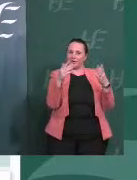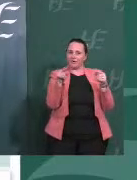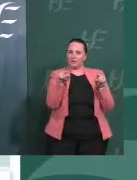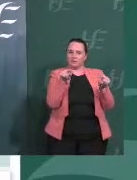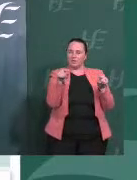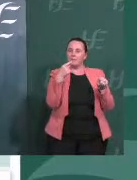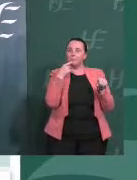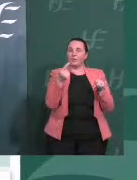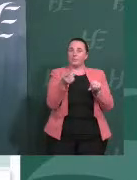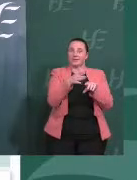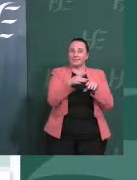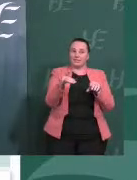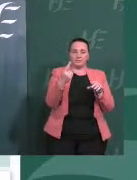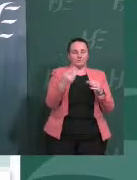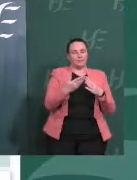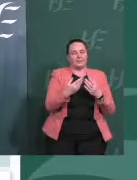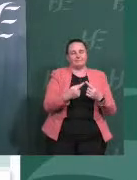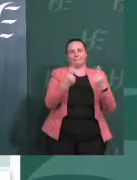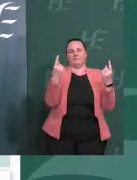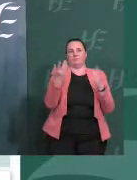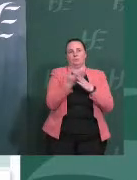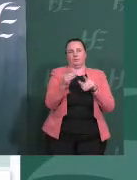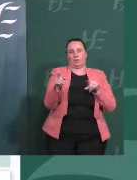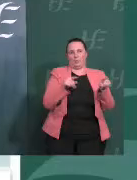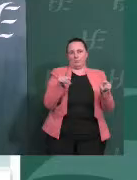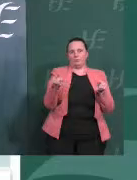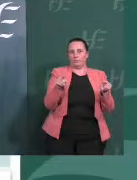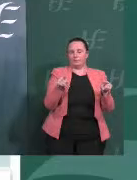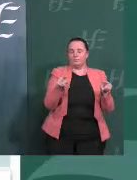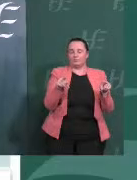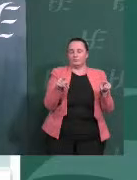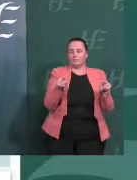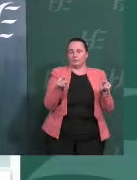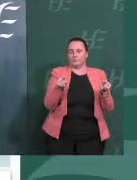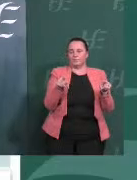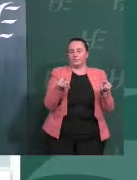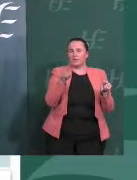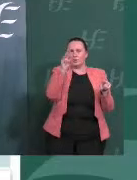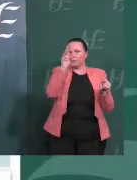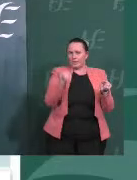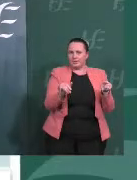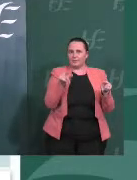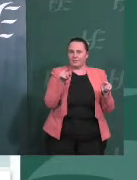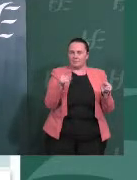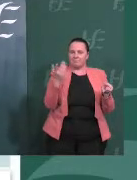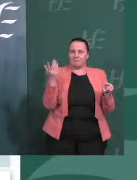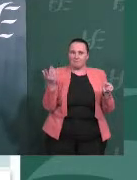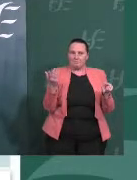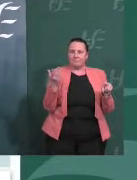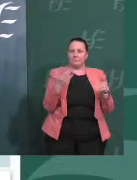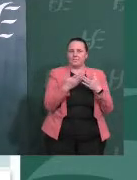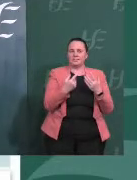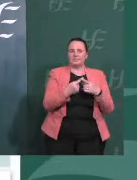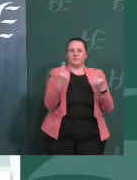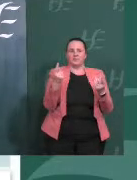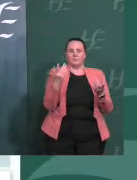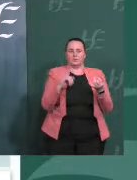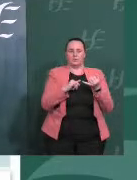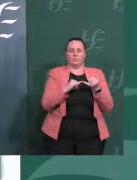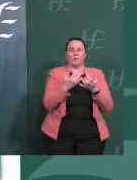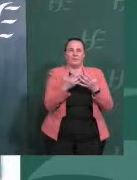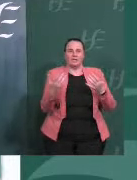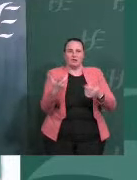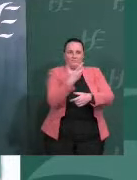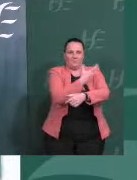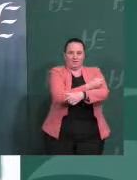but the deaths, big divergence. And the only really plausible explanation is a huge differential in vaccination population